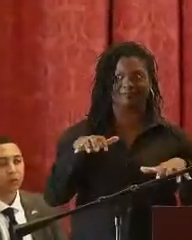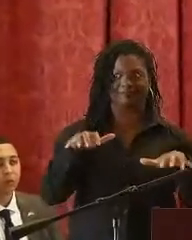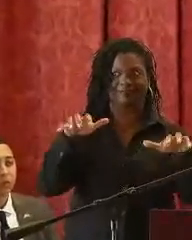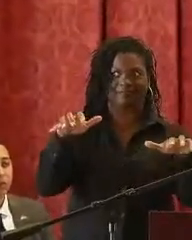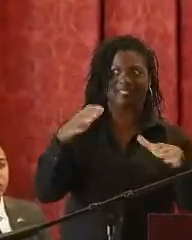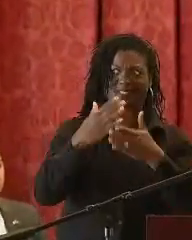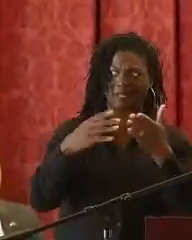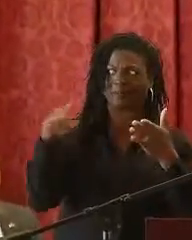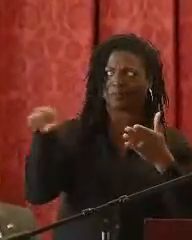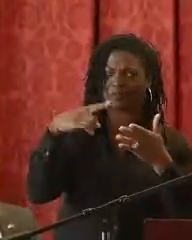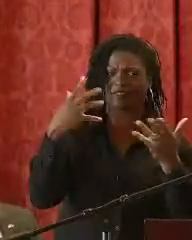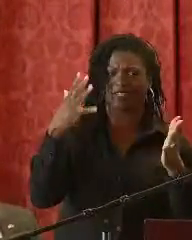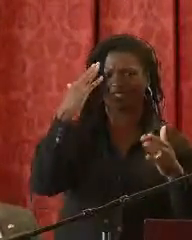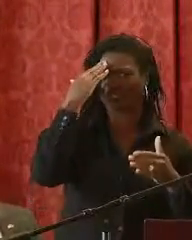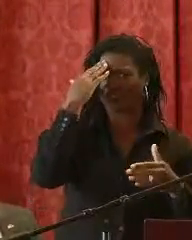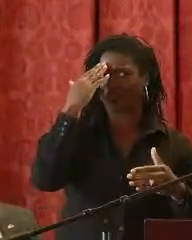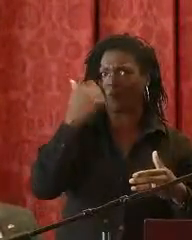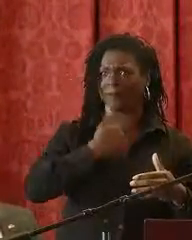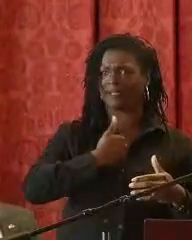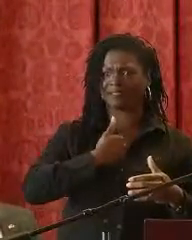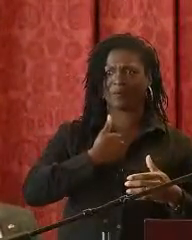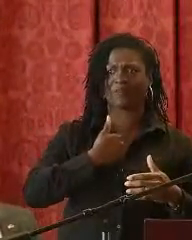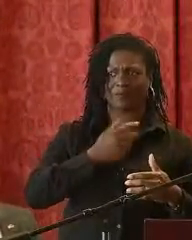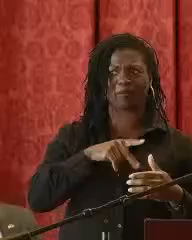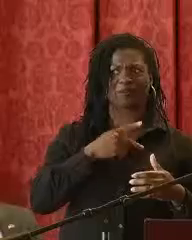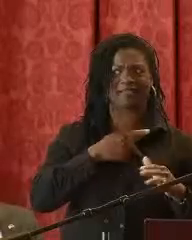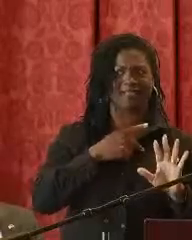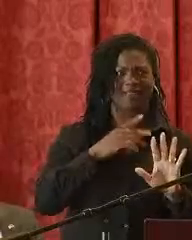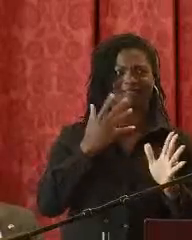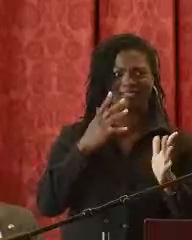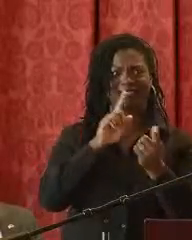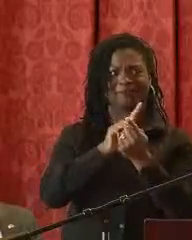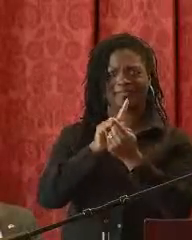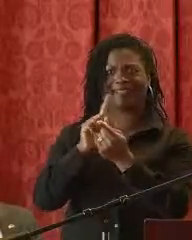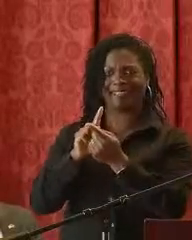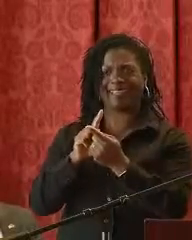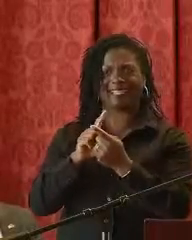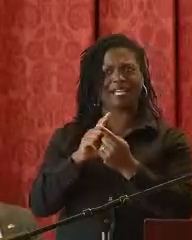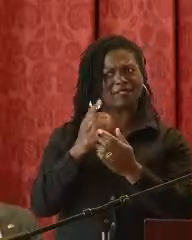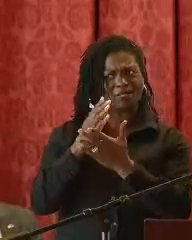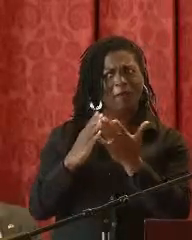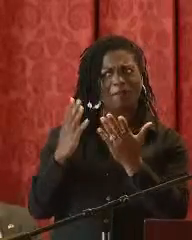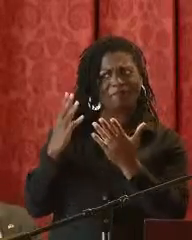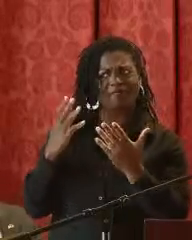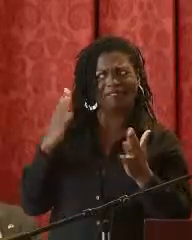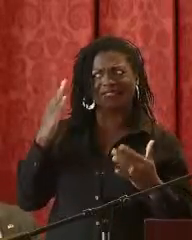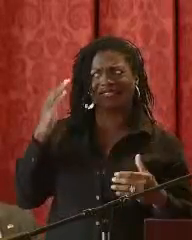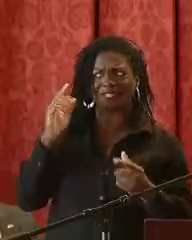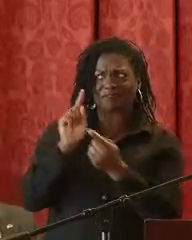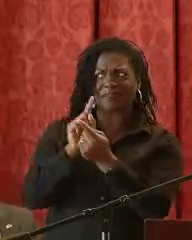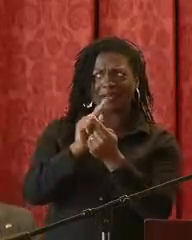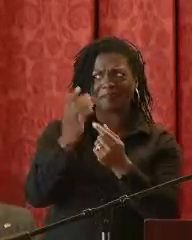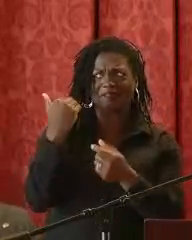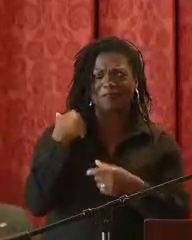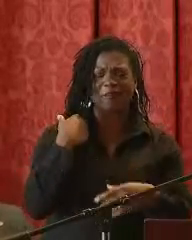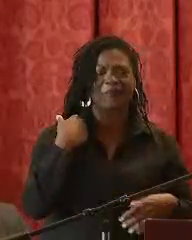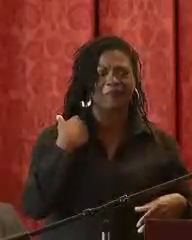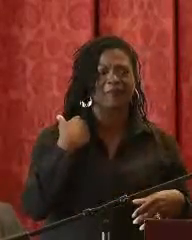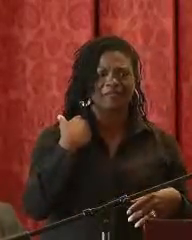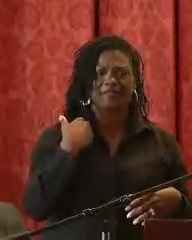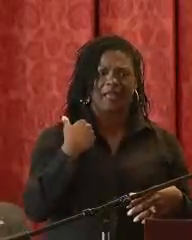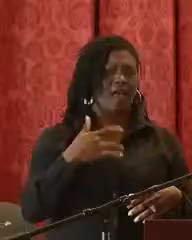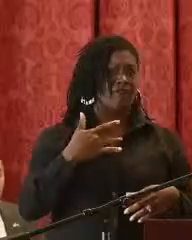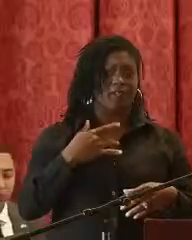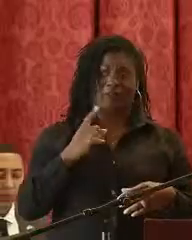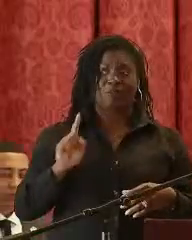years, and I'm glad to see some really familiar faces in the crowd. I feel you're all